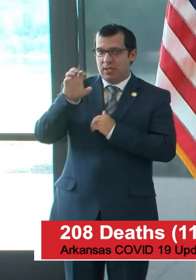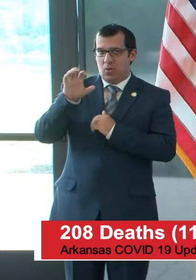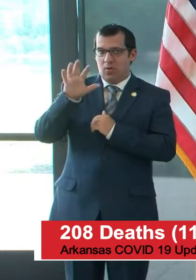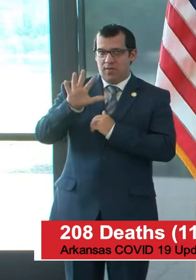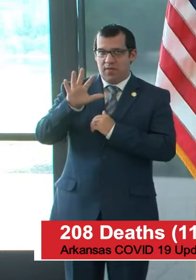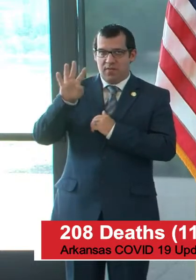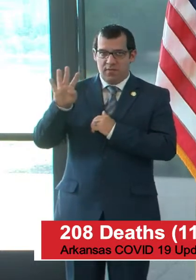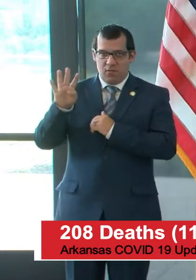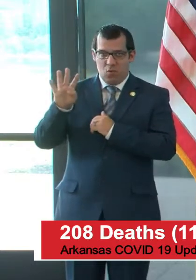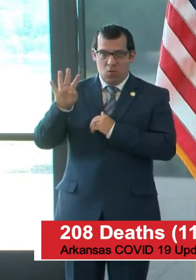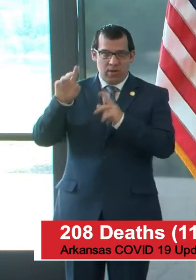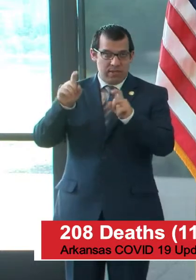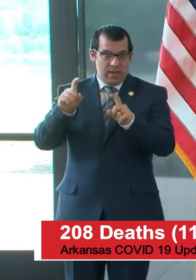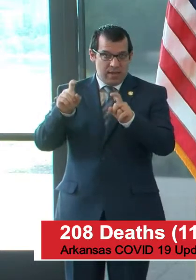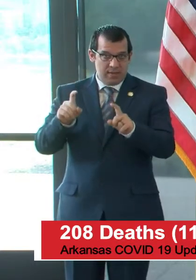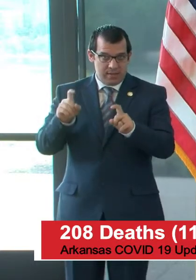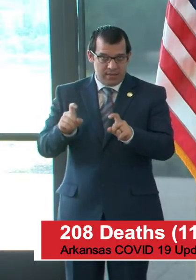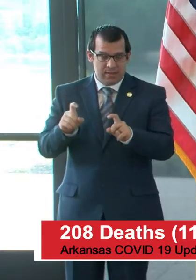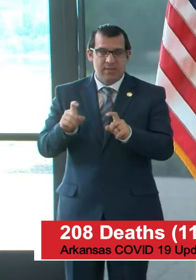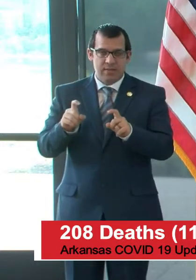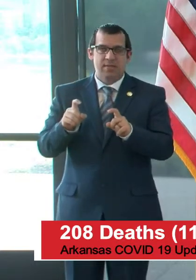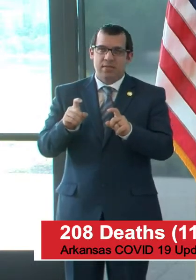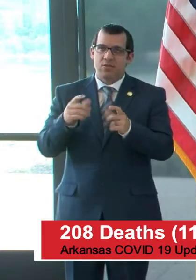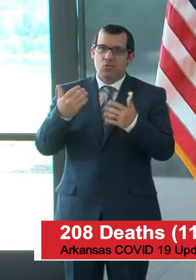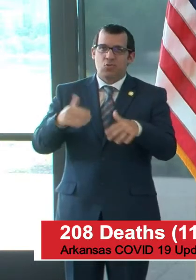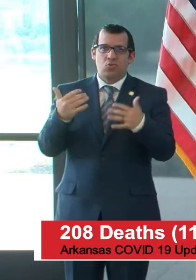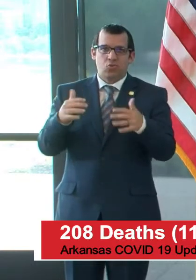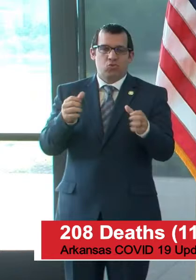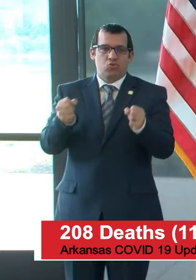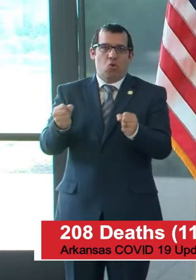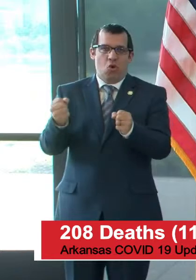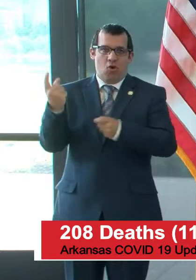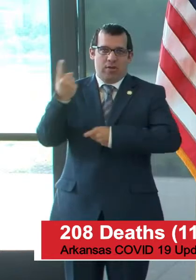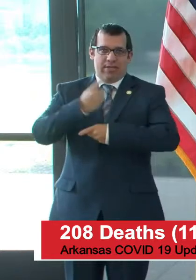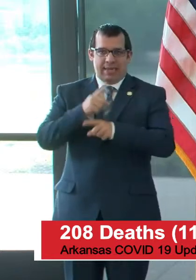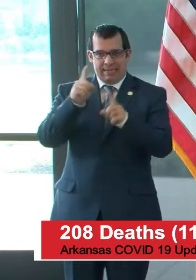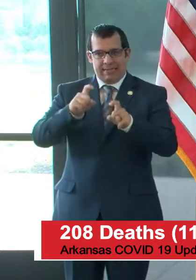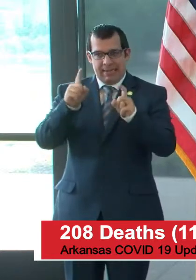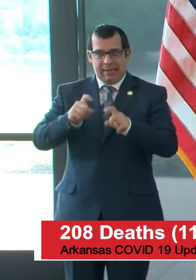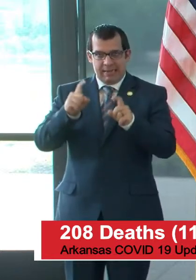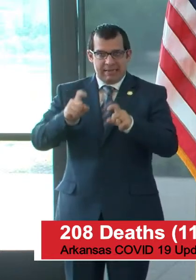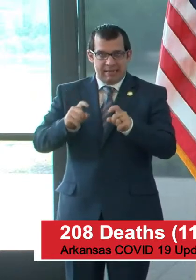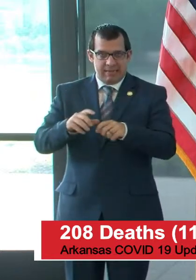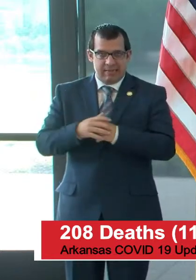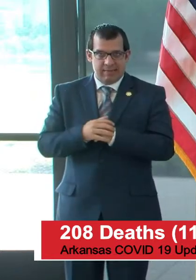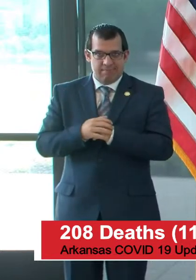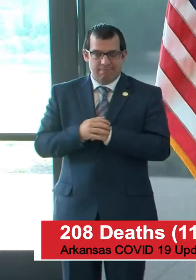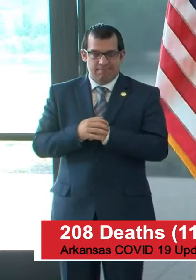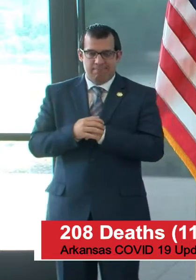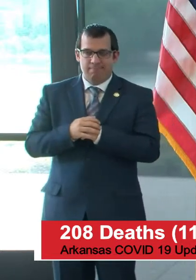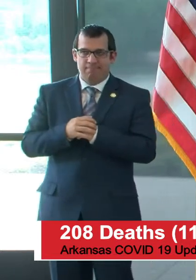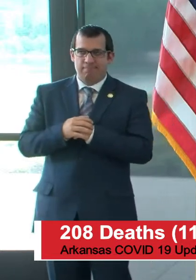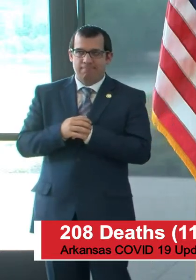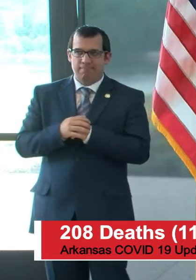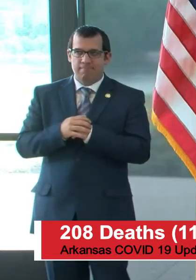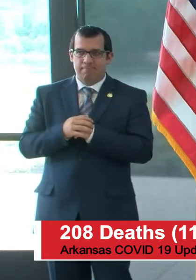6,654 tests, which is another strong day in test performance.